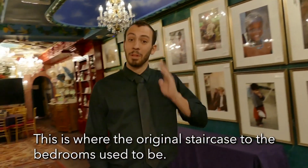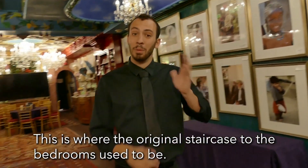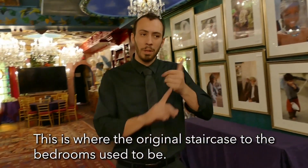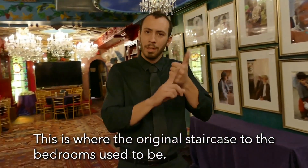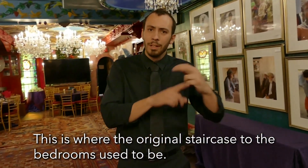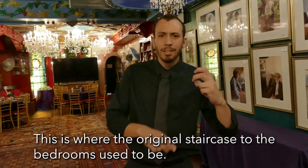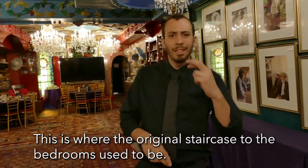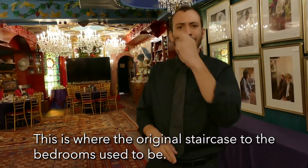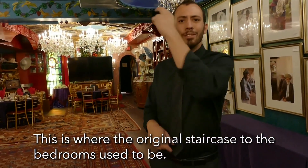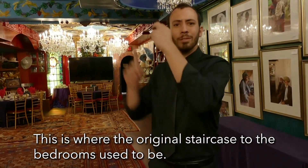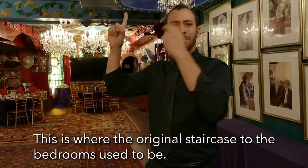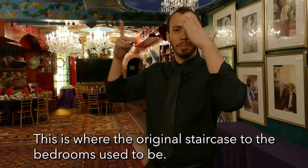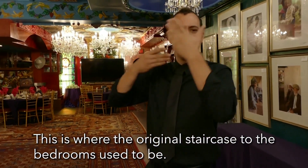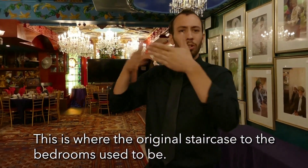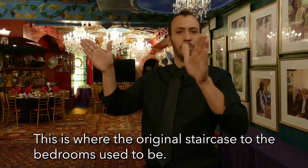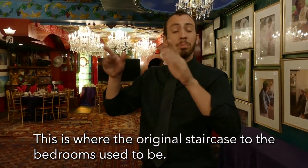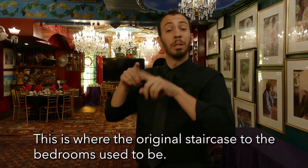This is where the original staircase to the bedrooms used to be.